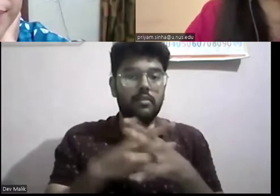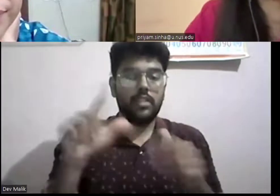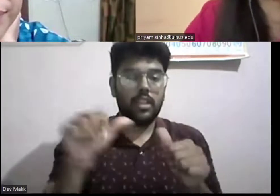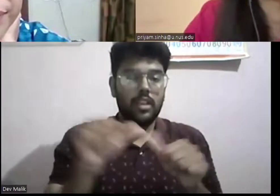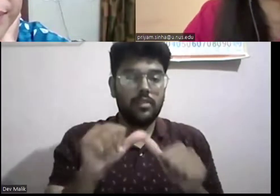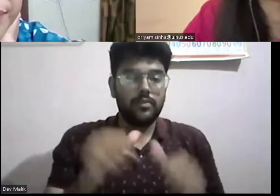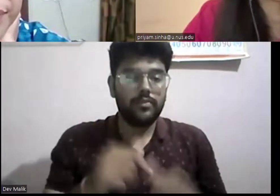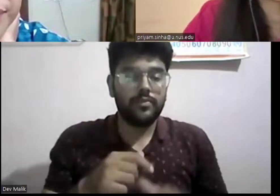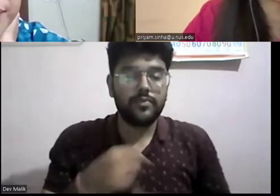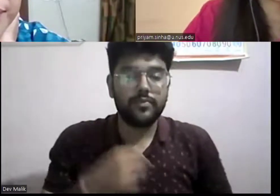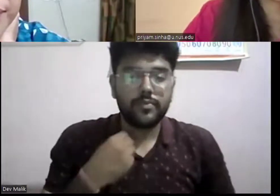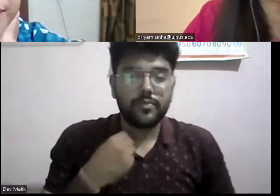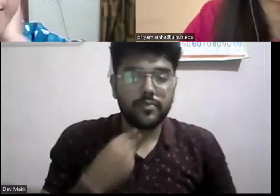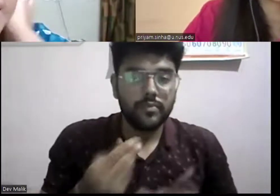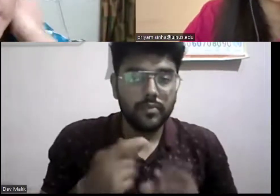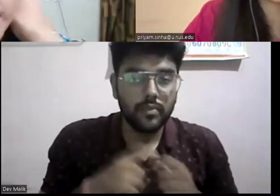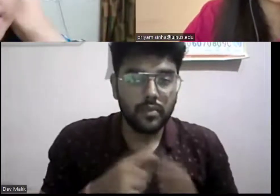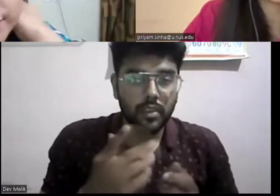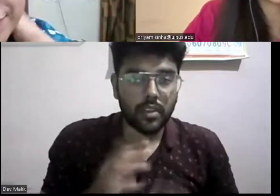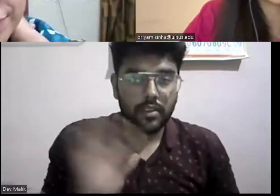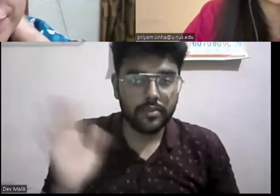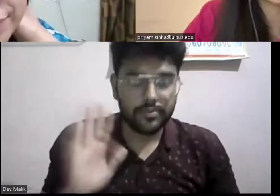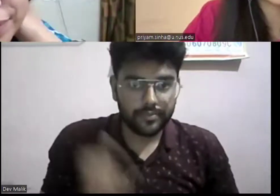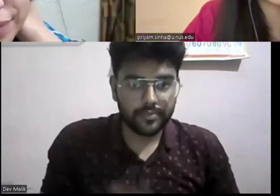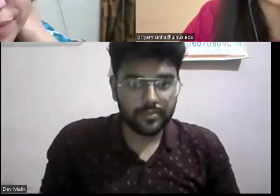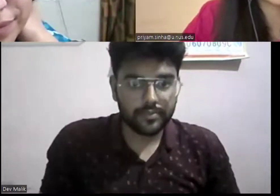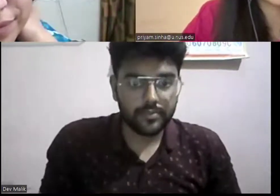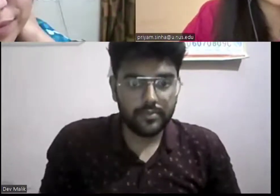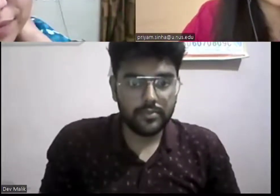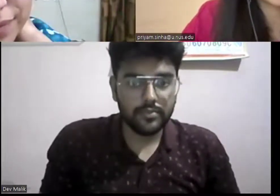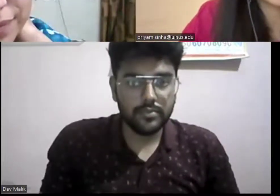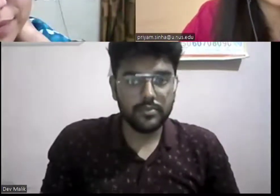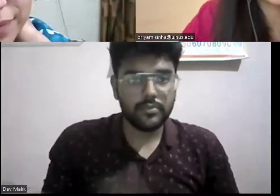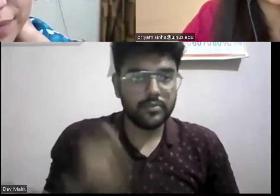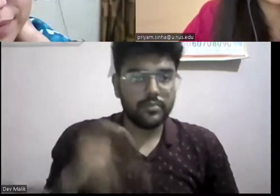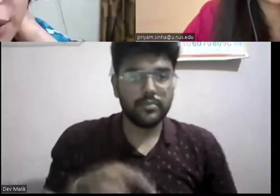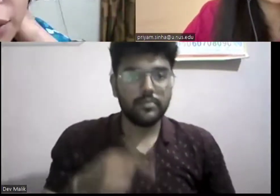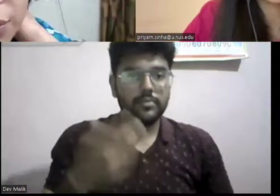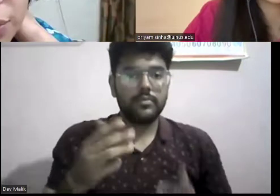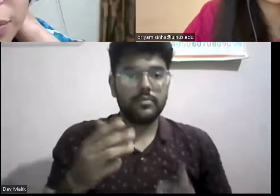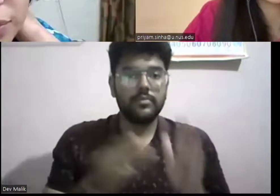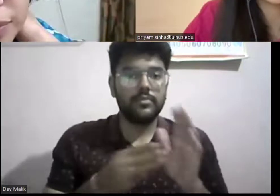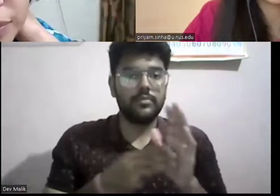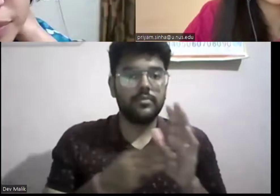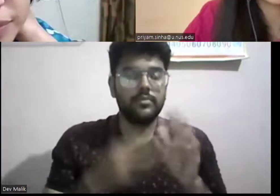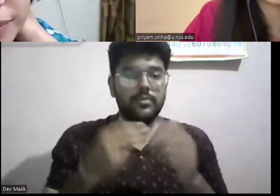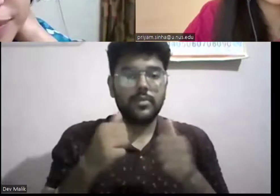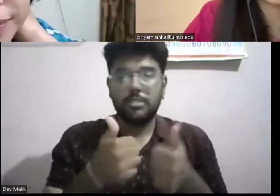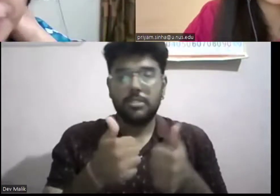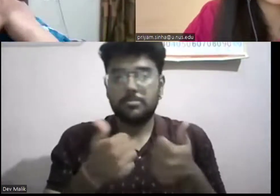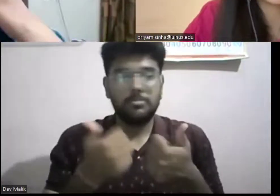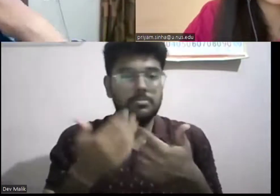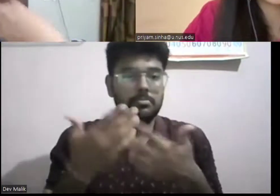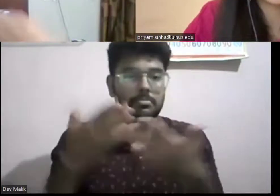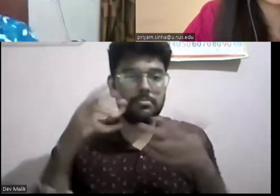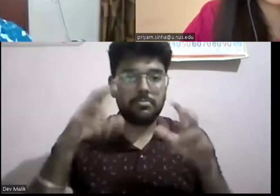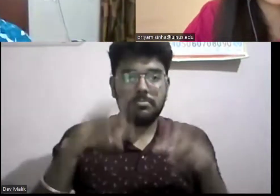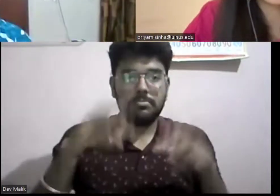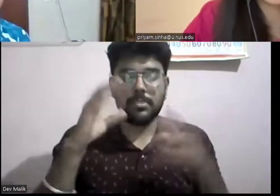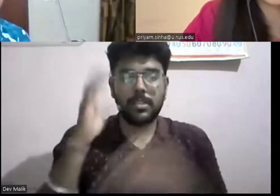question. Yeah, hi. Great session, Mansi. Thank you. I wanted